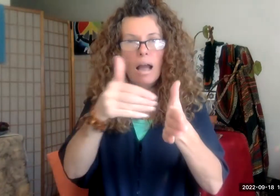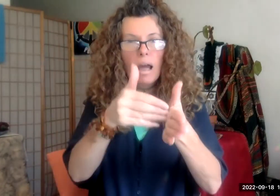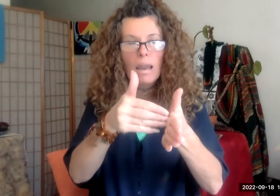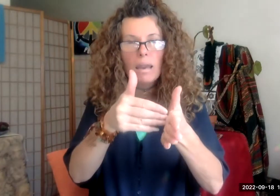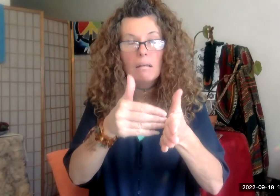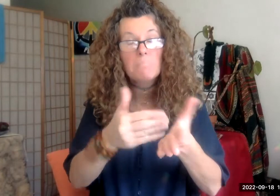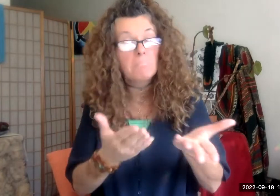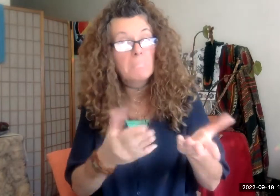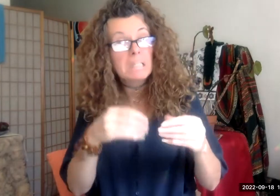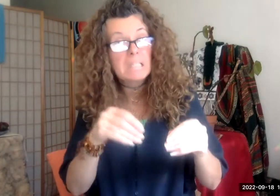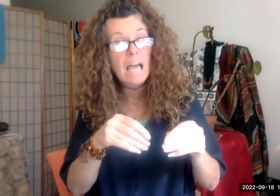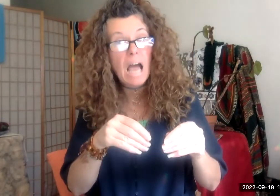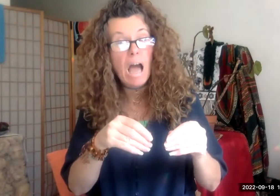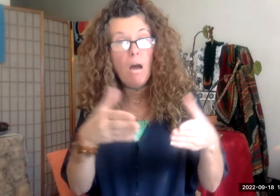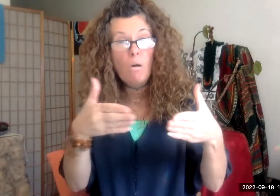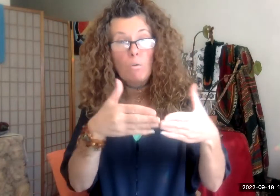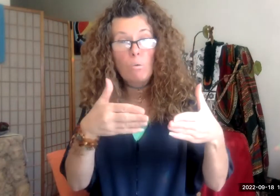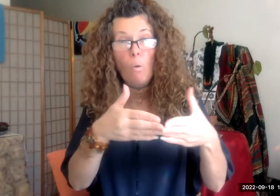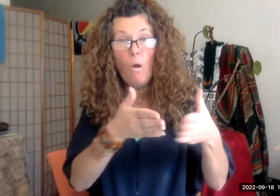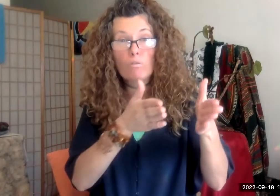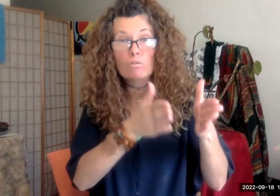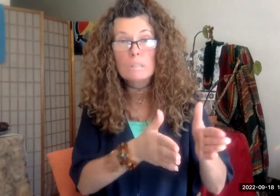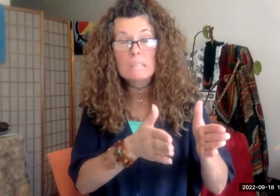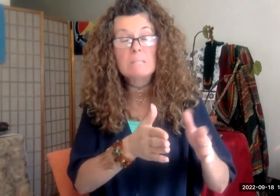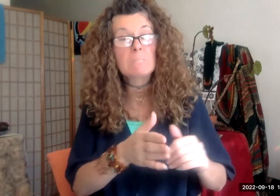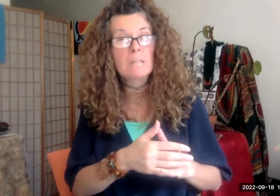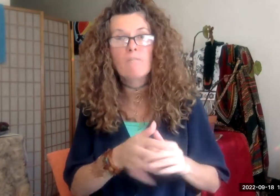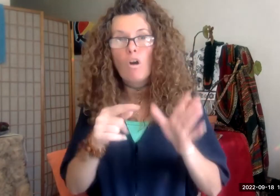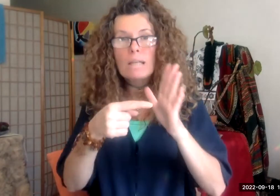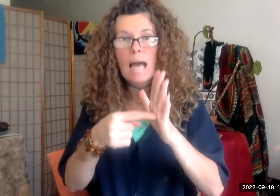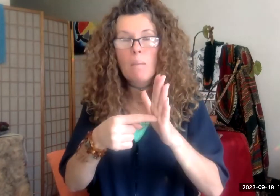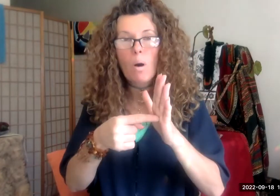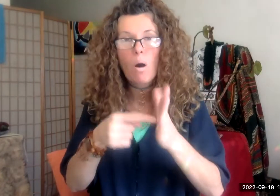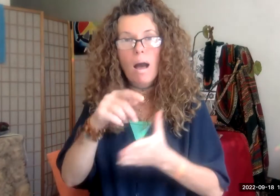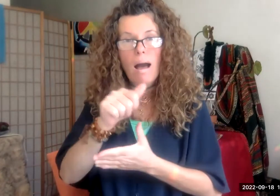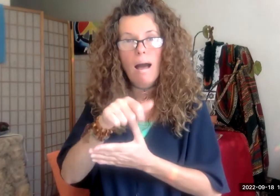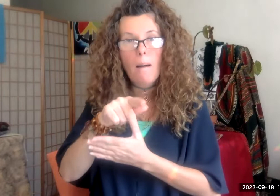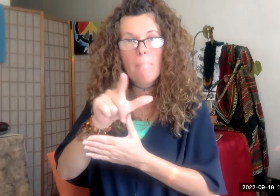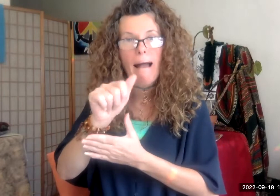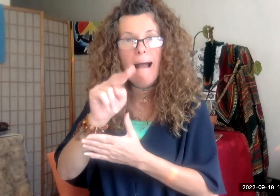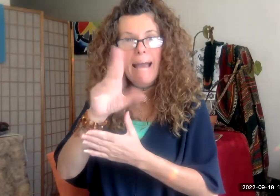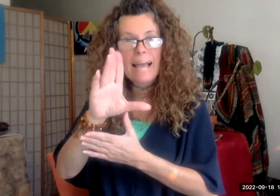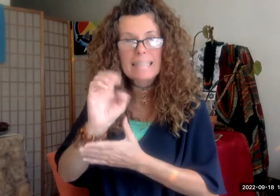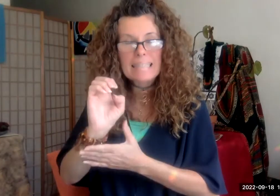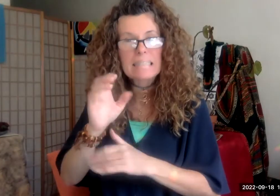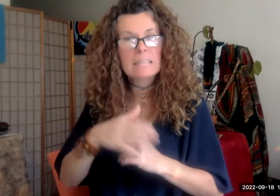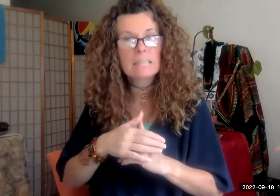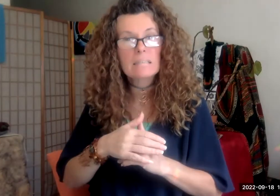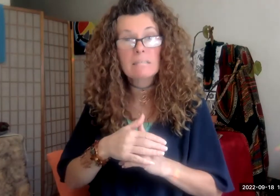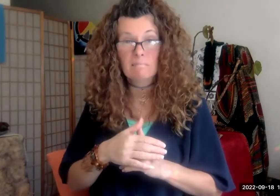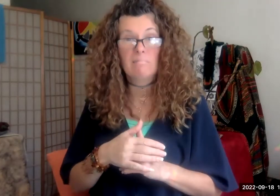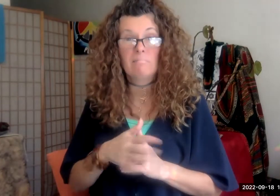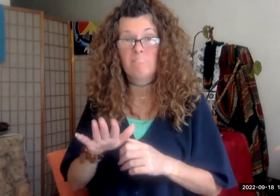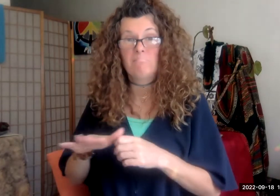just resell it on street corners. For example, appliances. There are places right now you can drive around